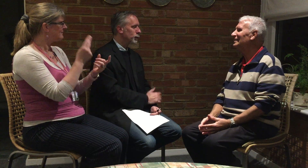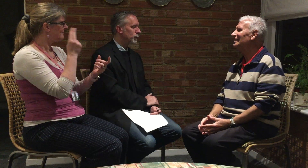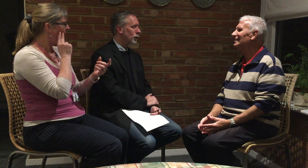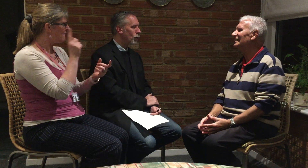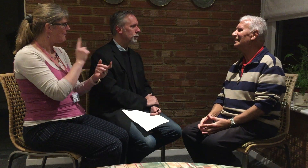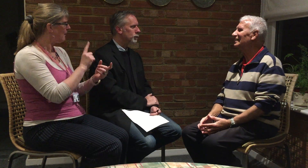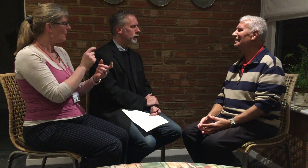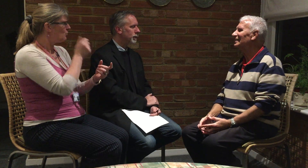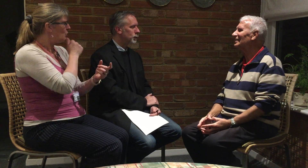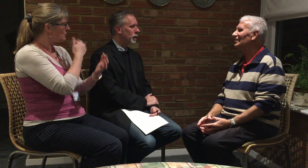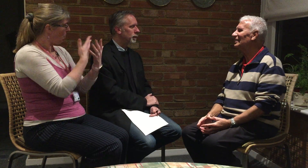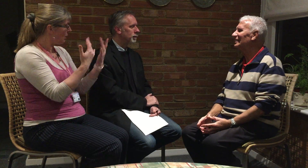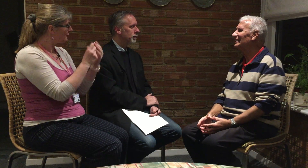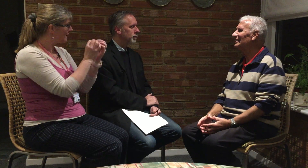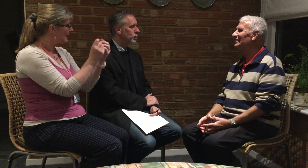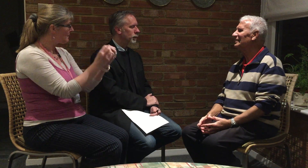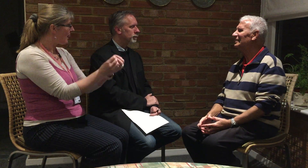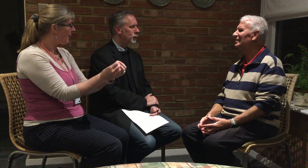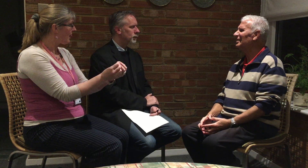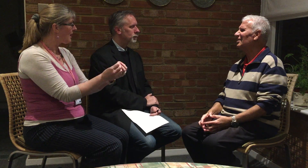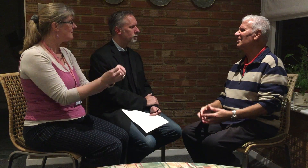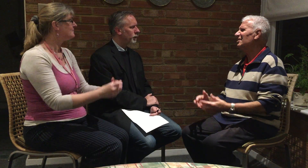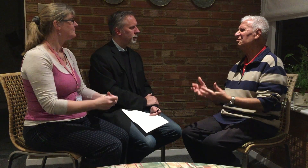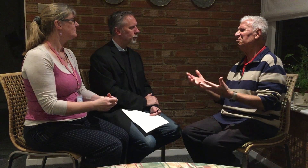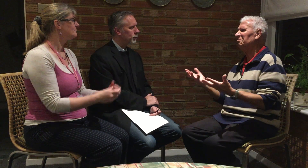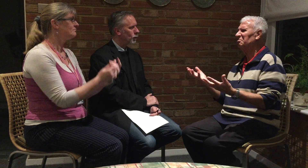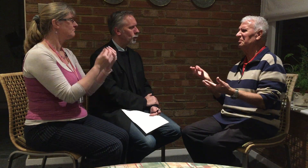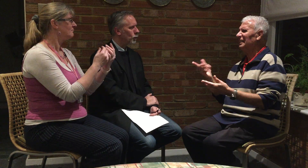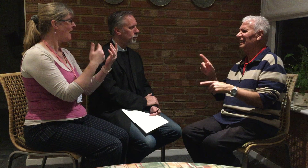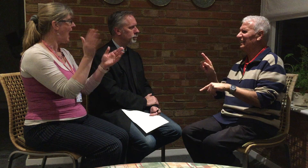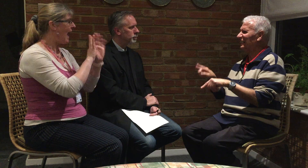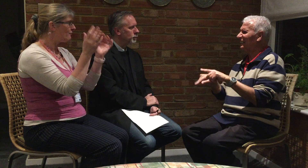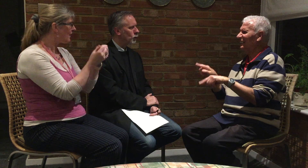use a lot? Do they spell with just fingers or not?